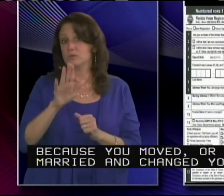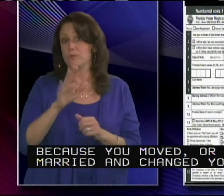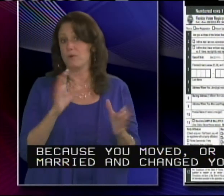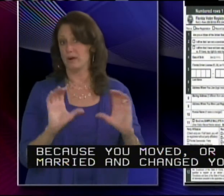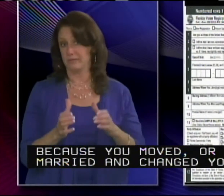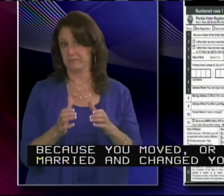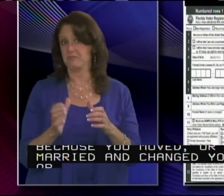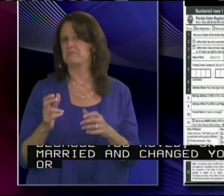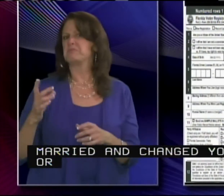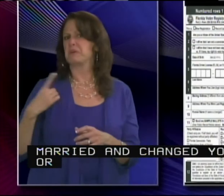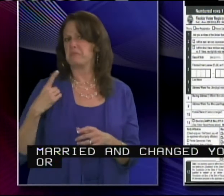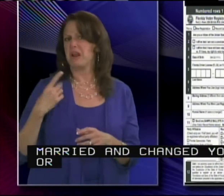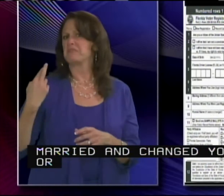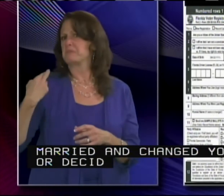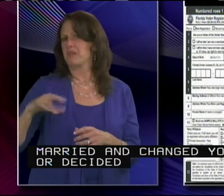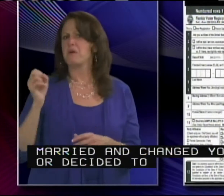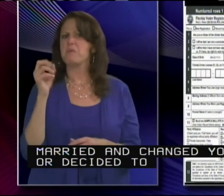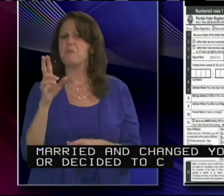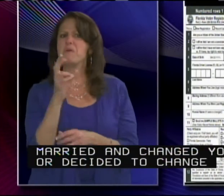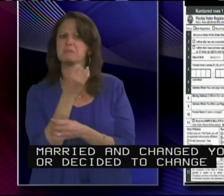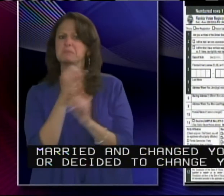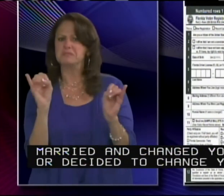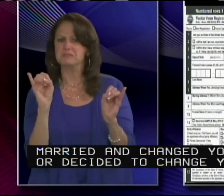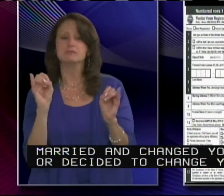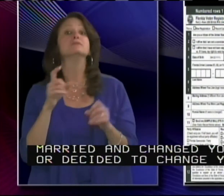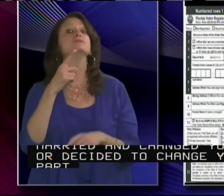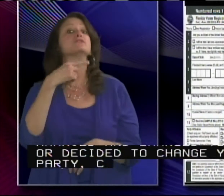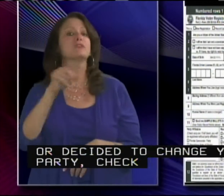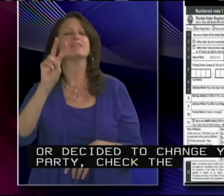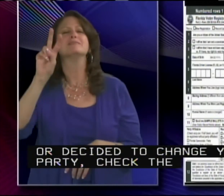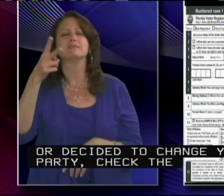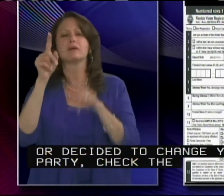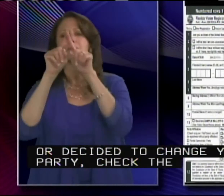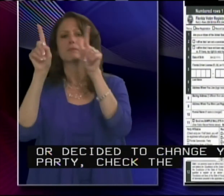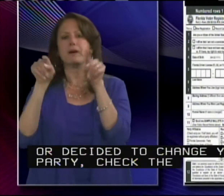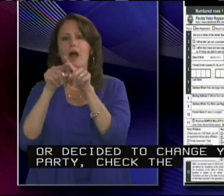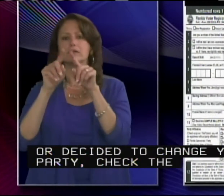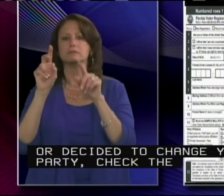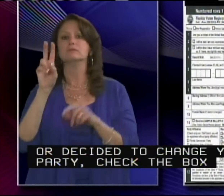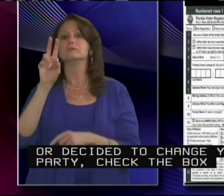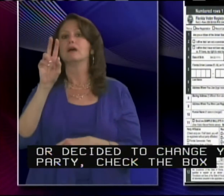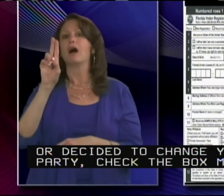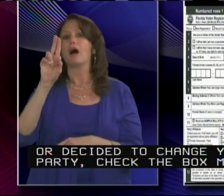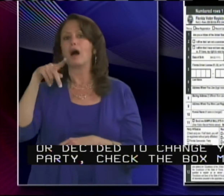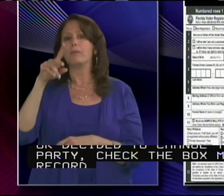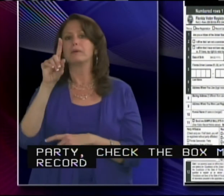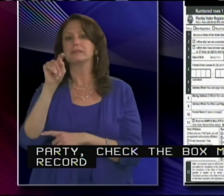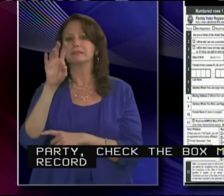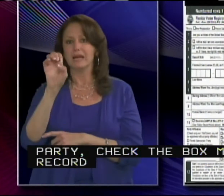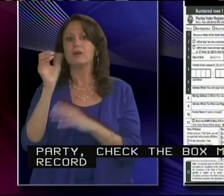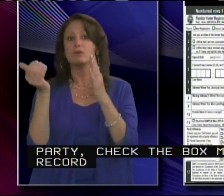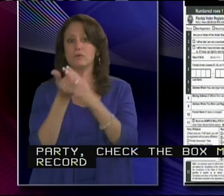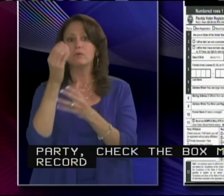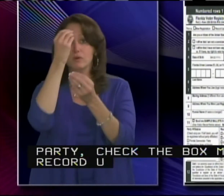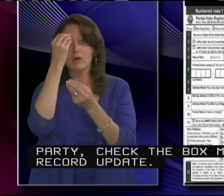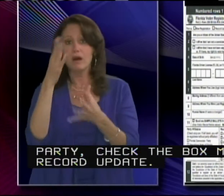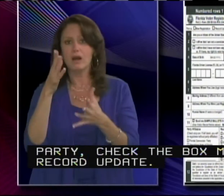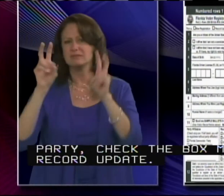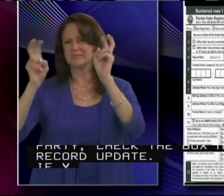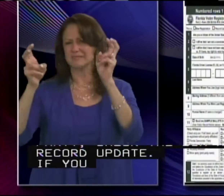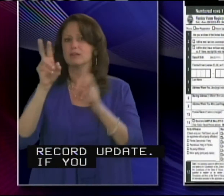your party, check the box marked Record Update. If you need a new